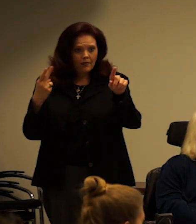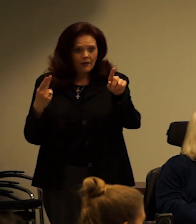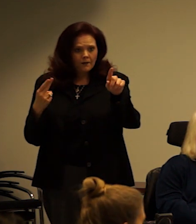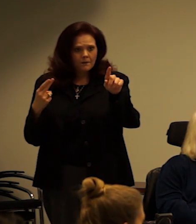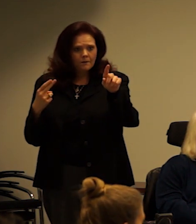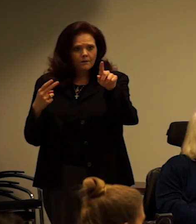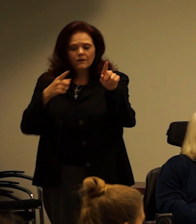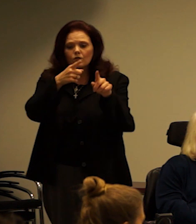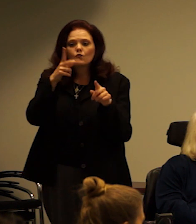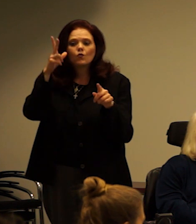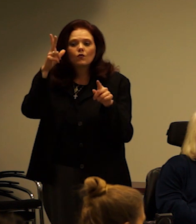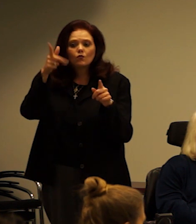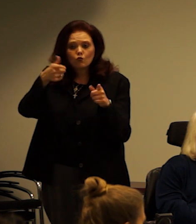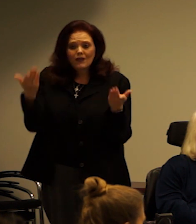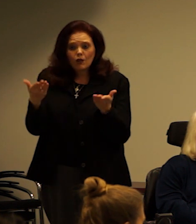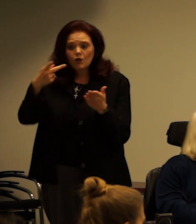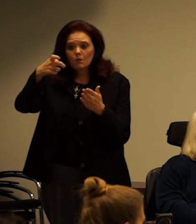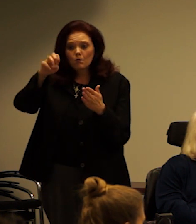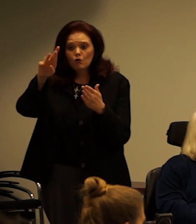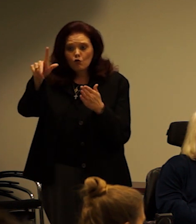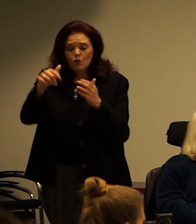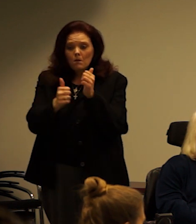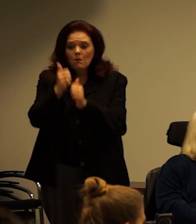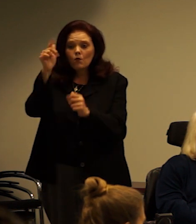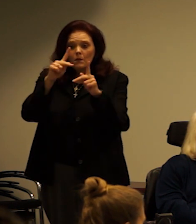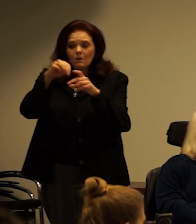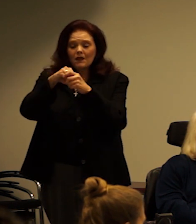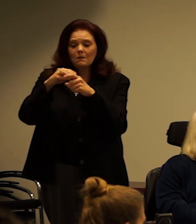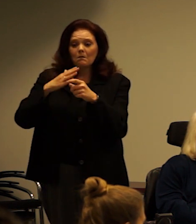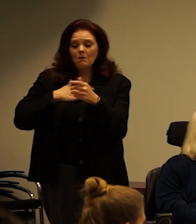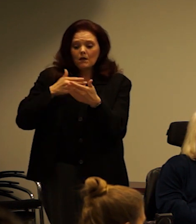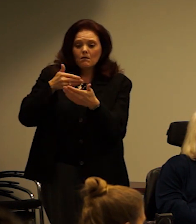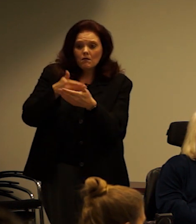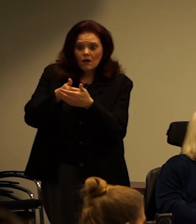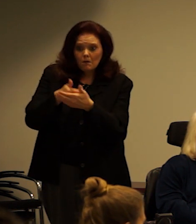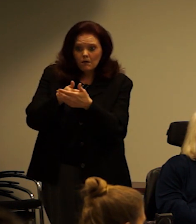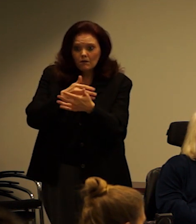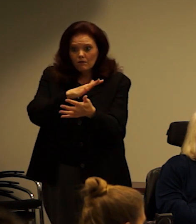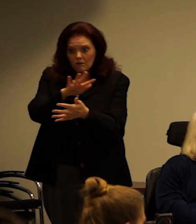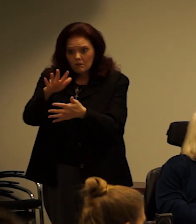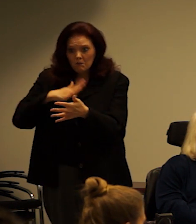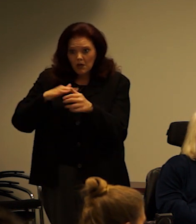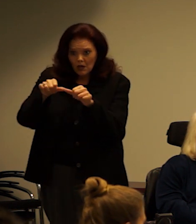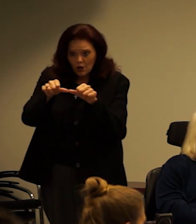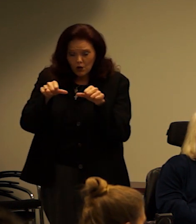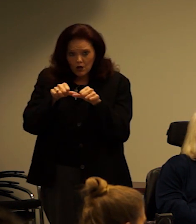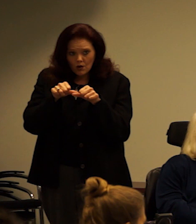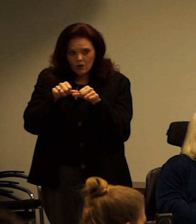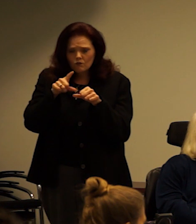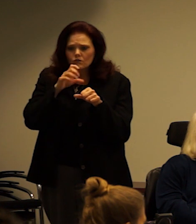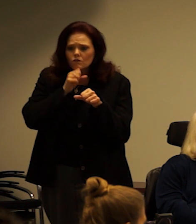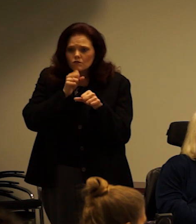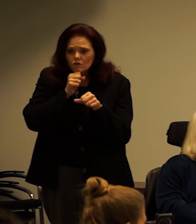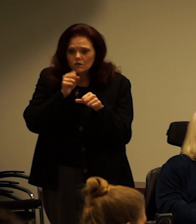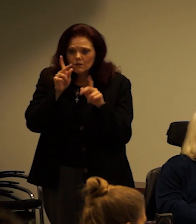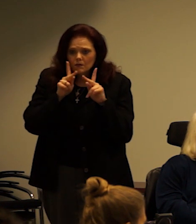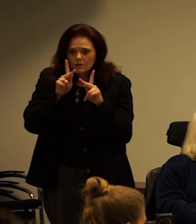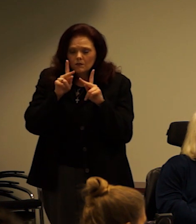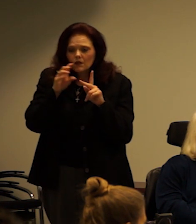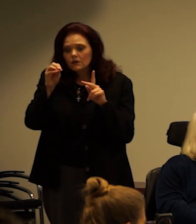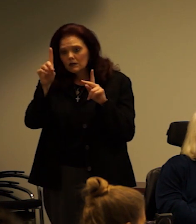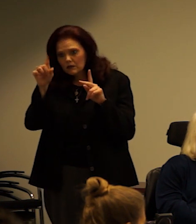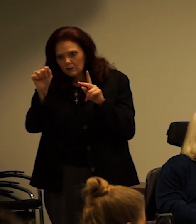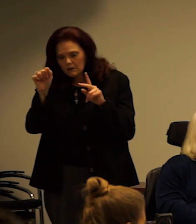Well, y'all are here in Pearl, and the majority of the people that are my neighbors in my streets and around my area are elderly and